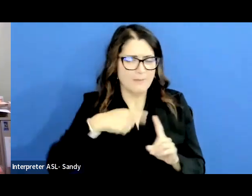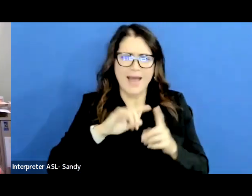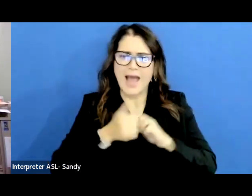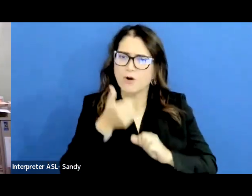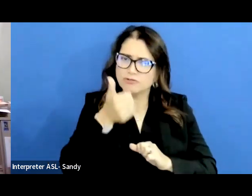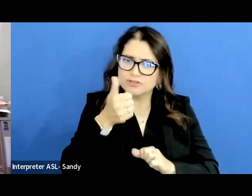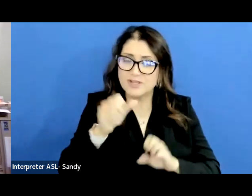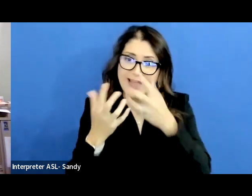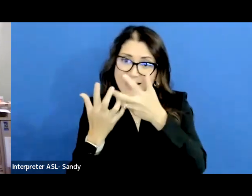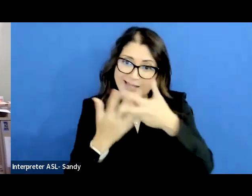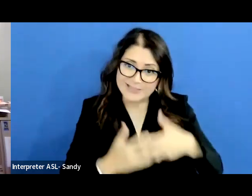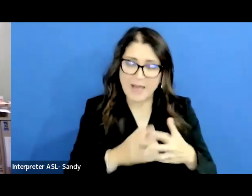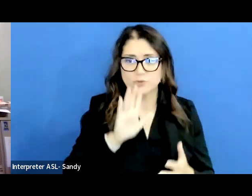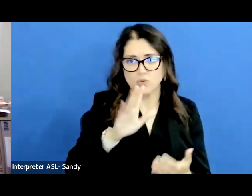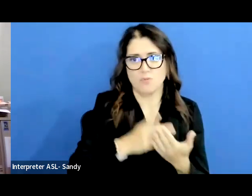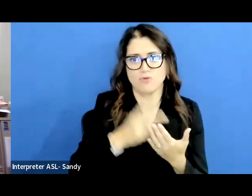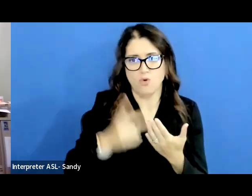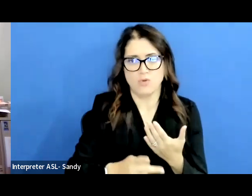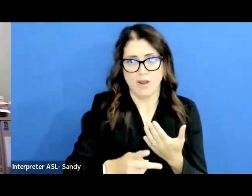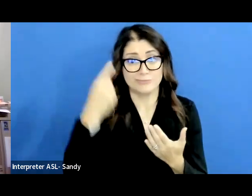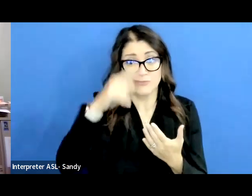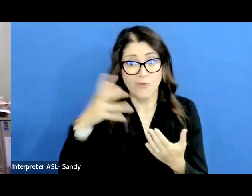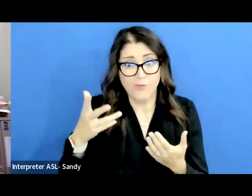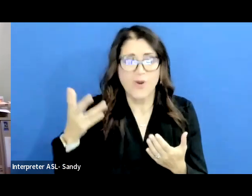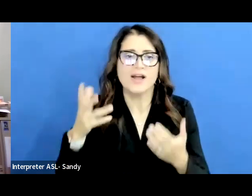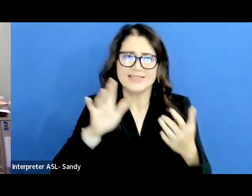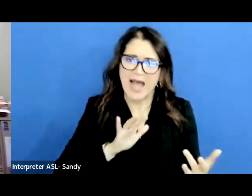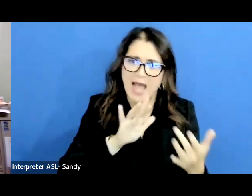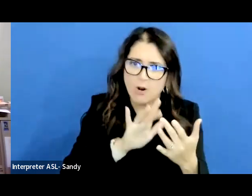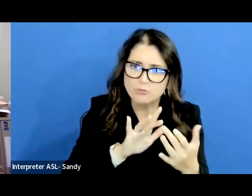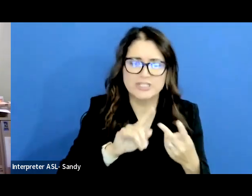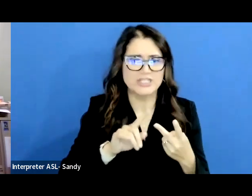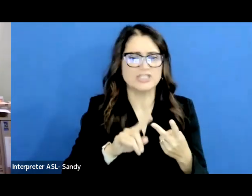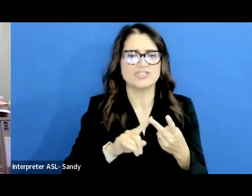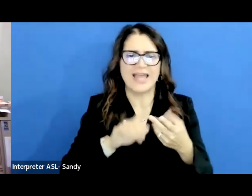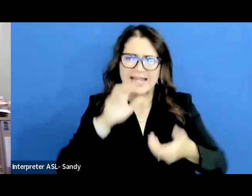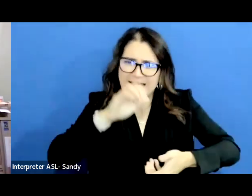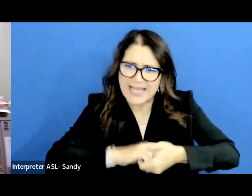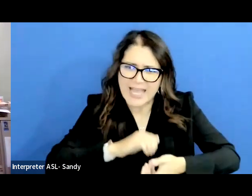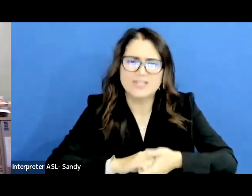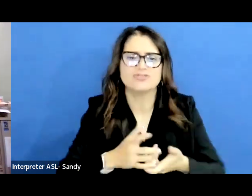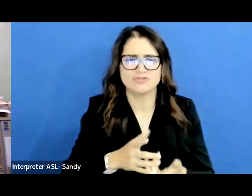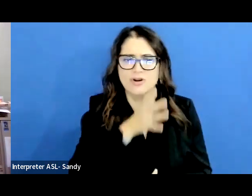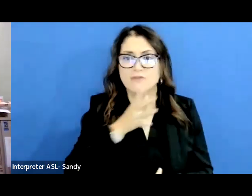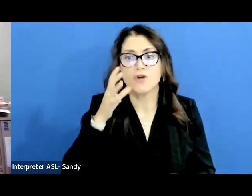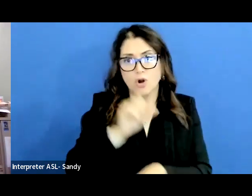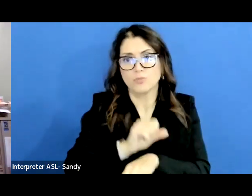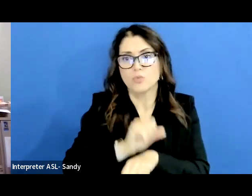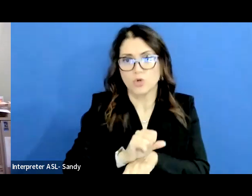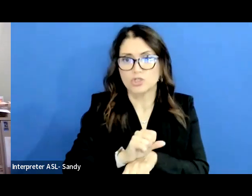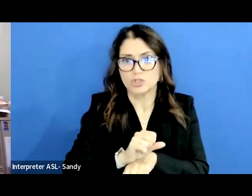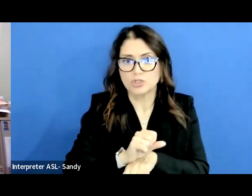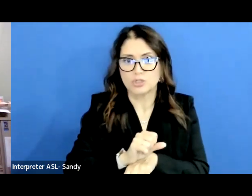your programs to conduct outreach and engage with farm worker populations in the places where you